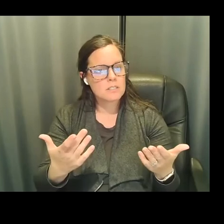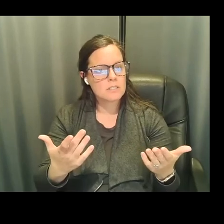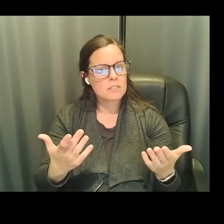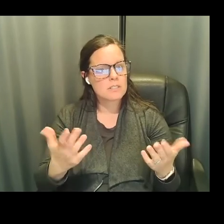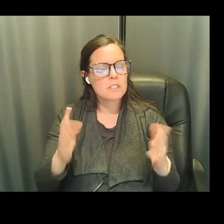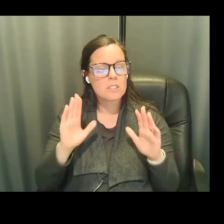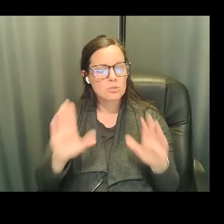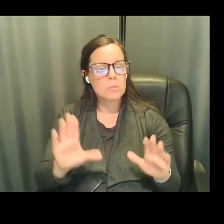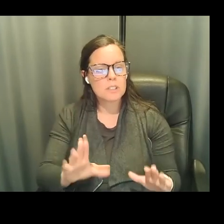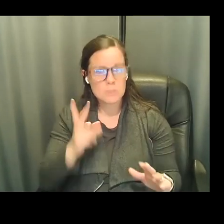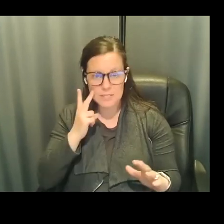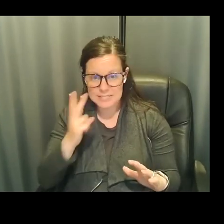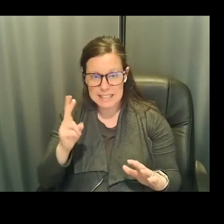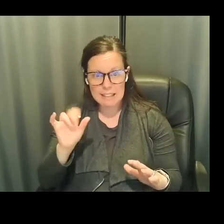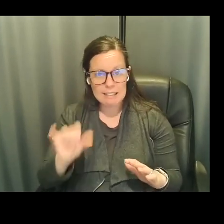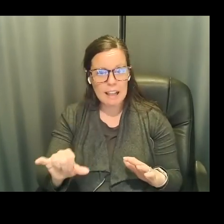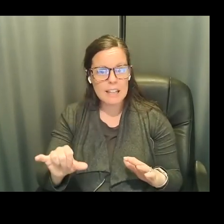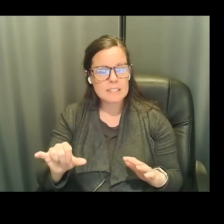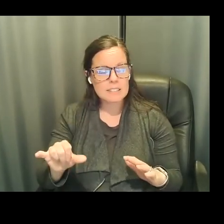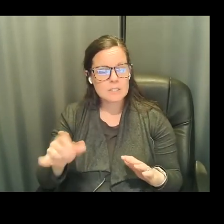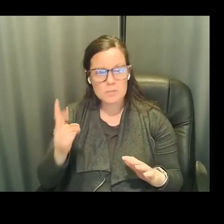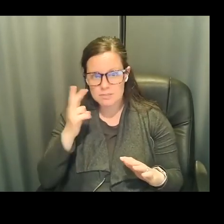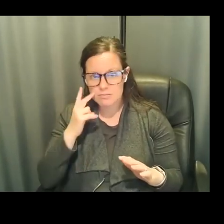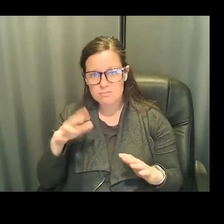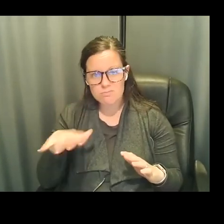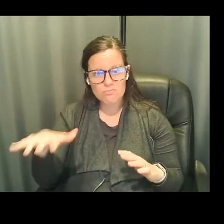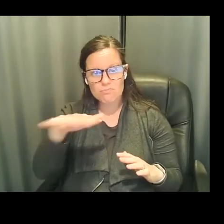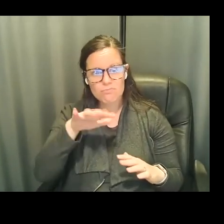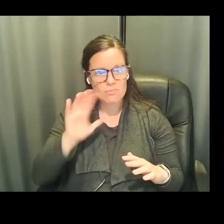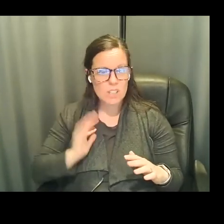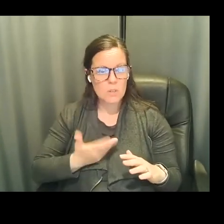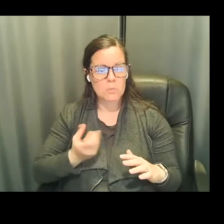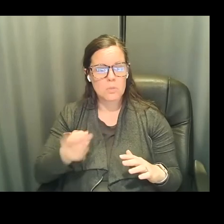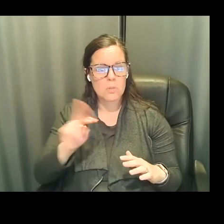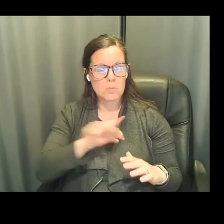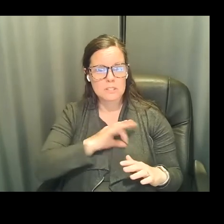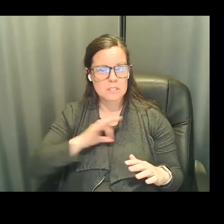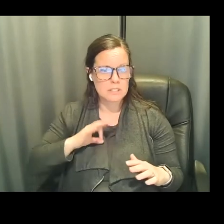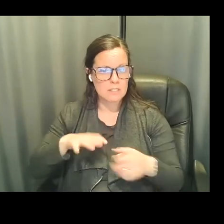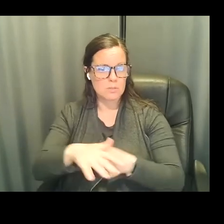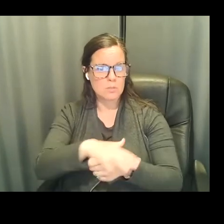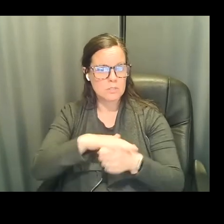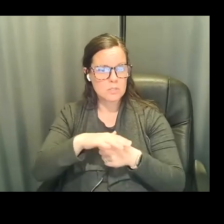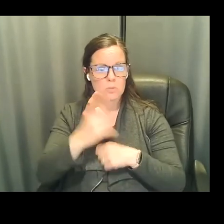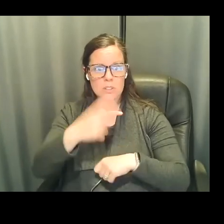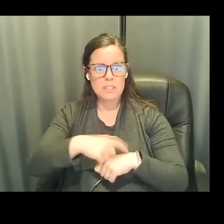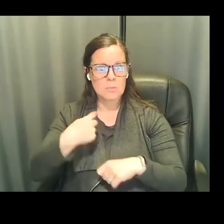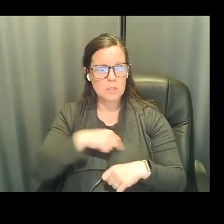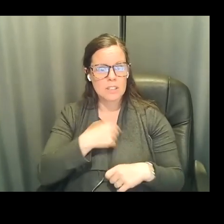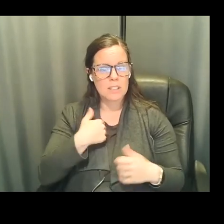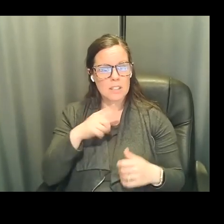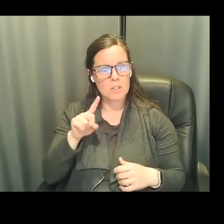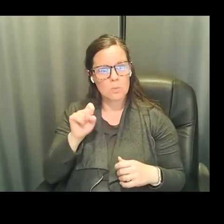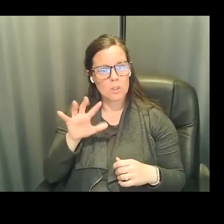tremendous. We've seen it. We have seen it even amongst our own staff locally. There was a time we had 150 or